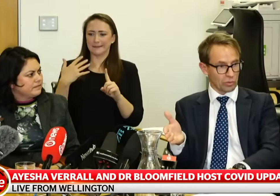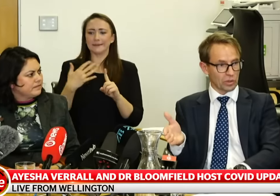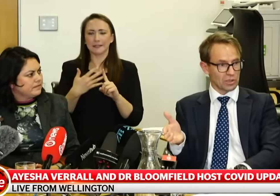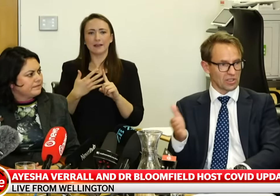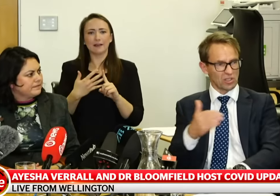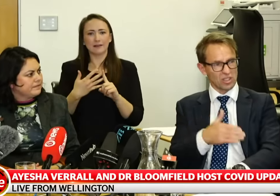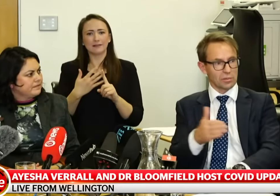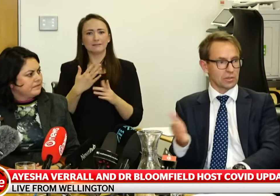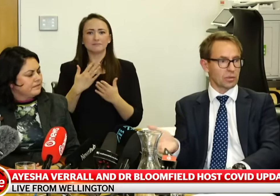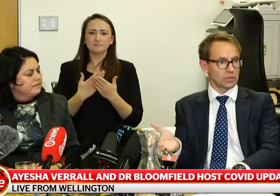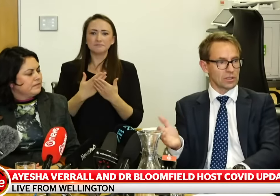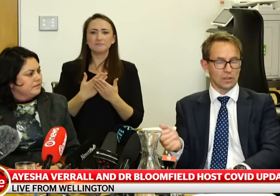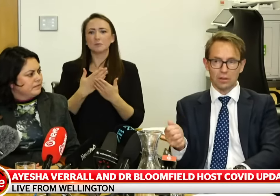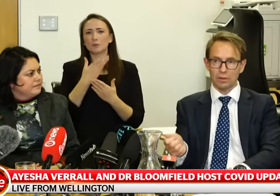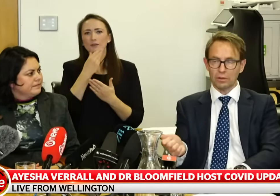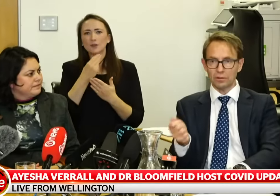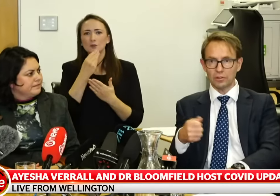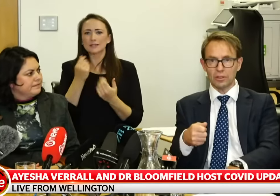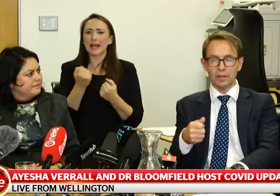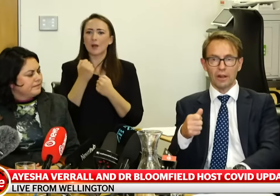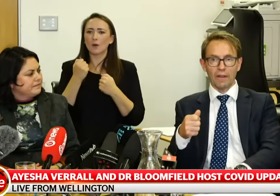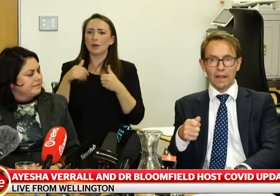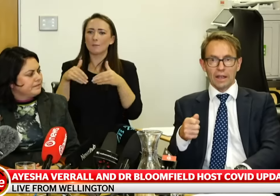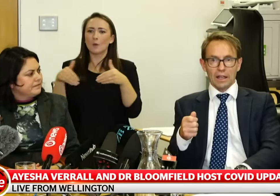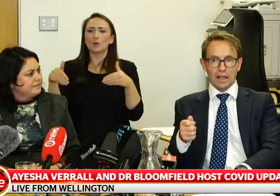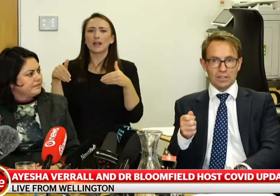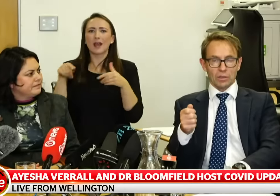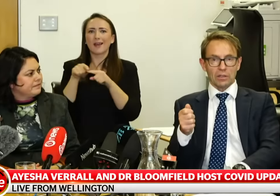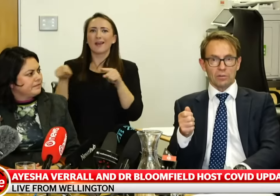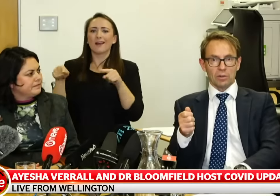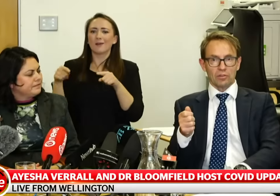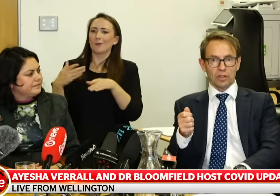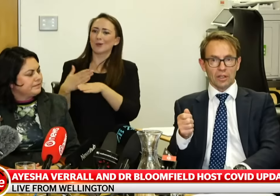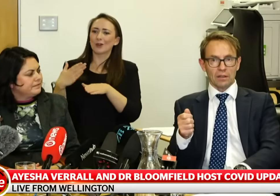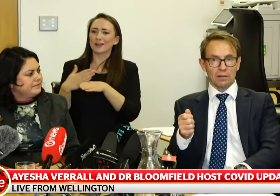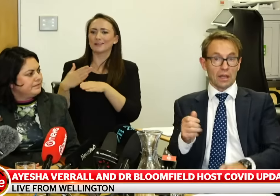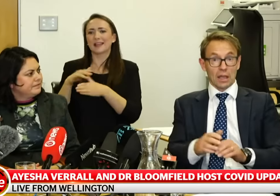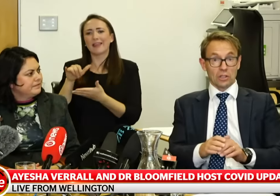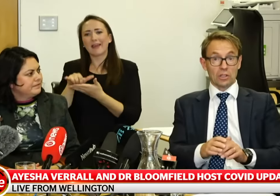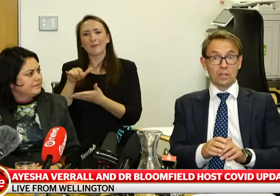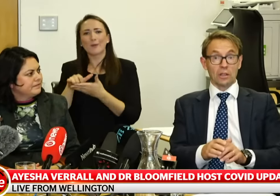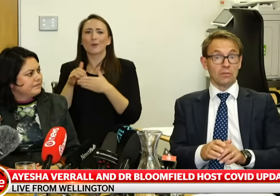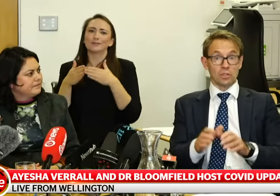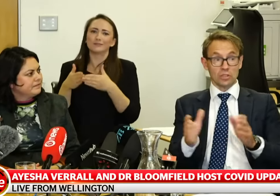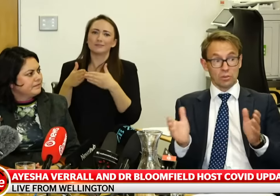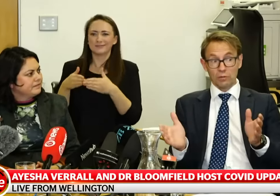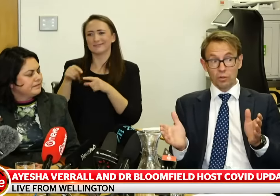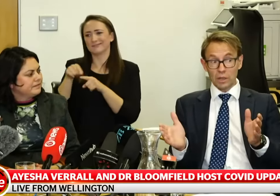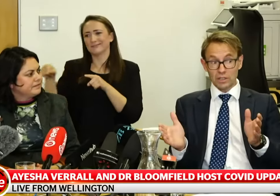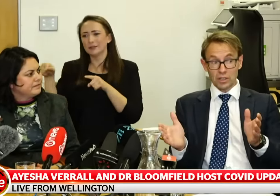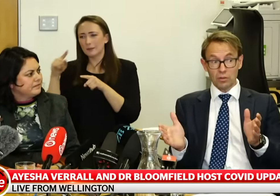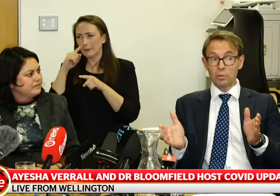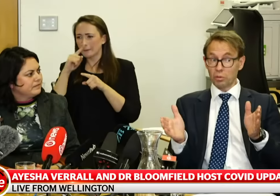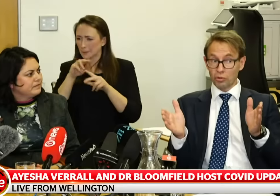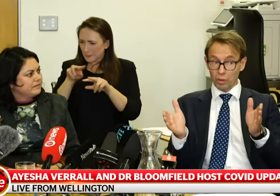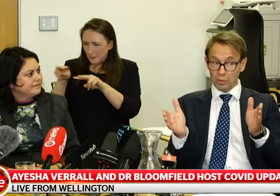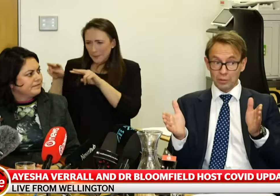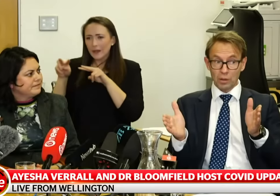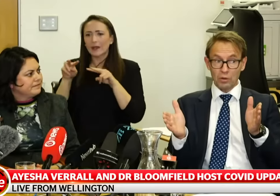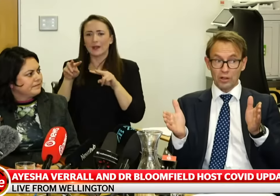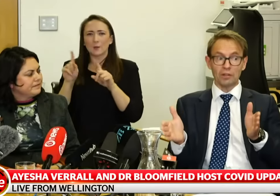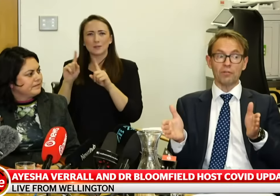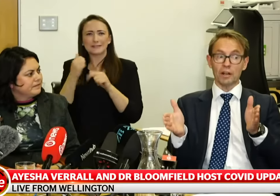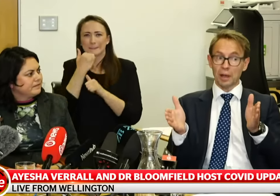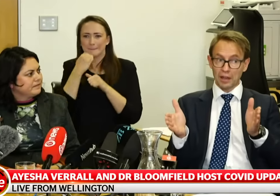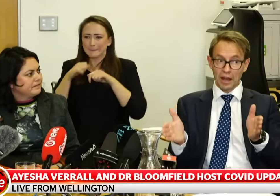our border workers and used them as a proxy. And I think, as I said last week, we've seen actually even just 3 or 4 weeks ago